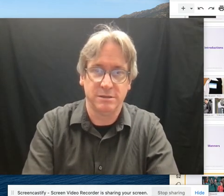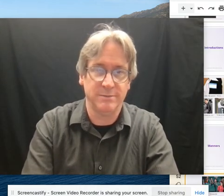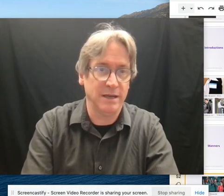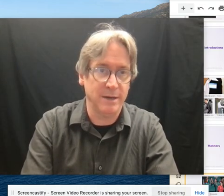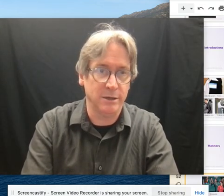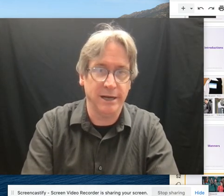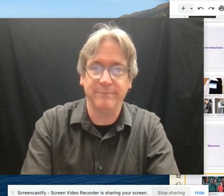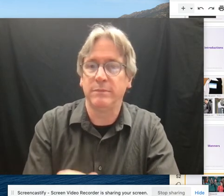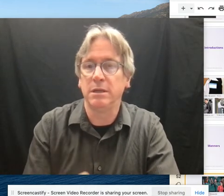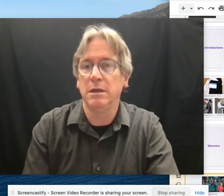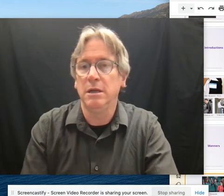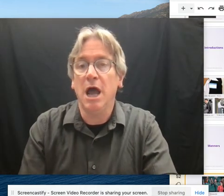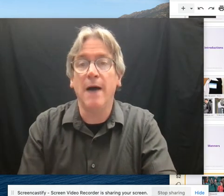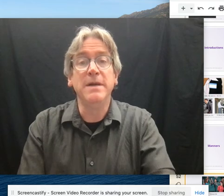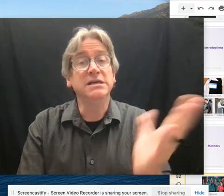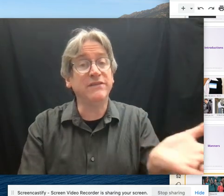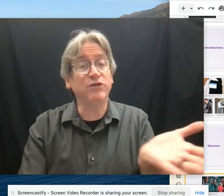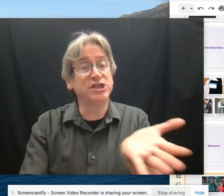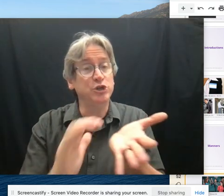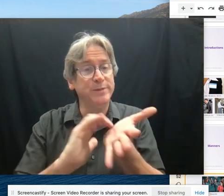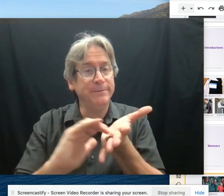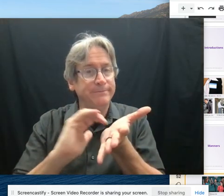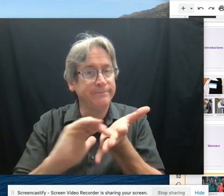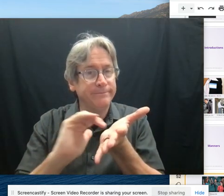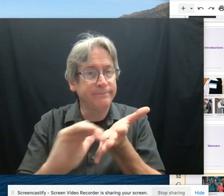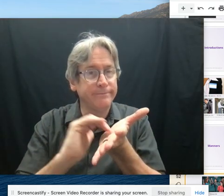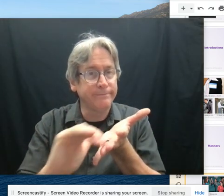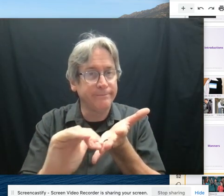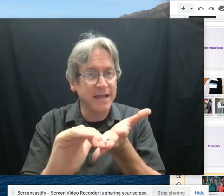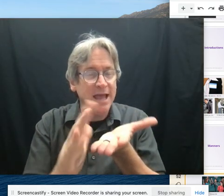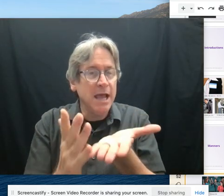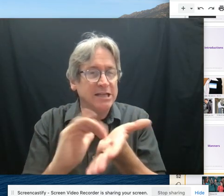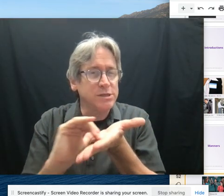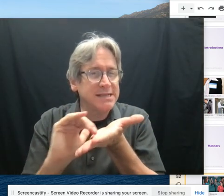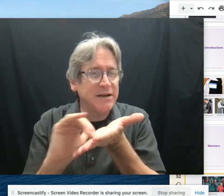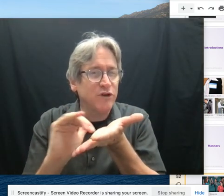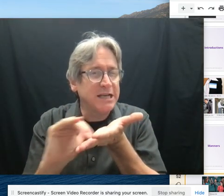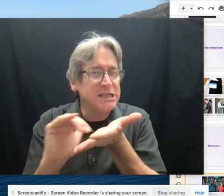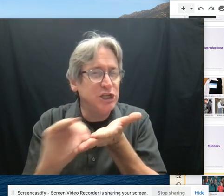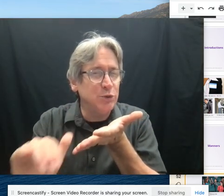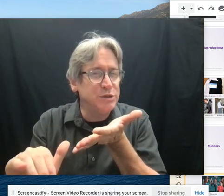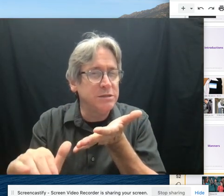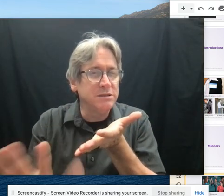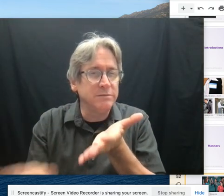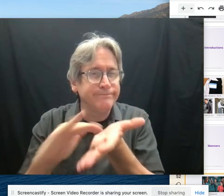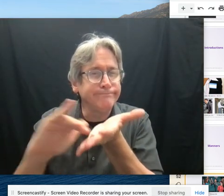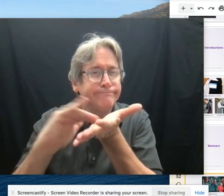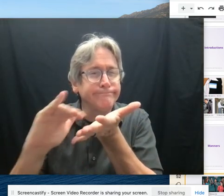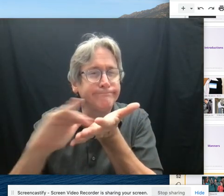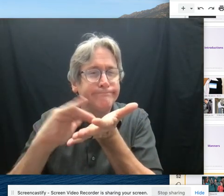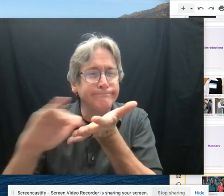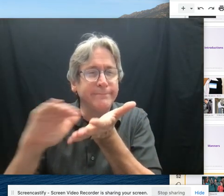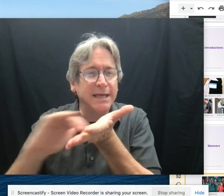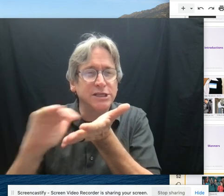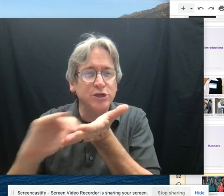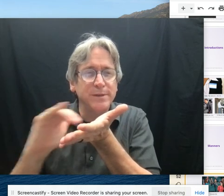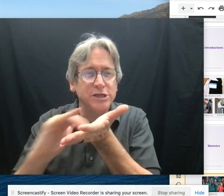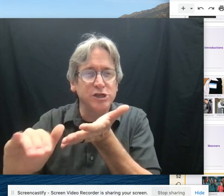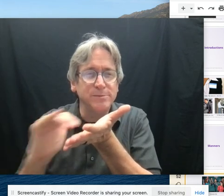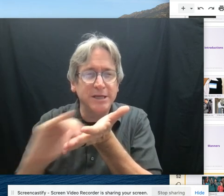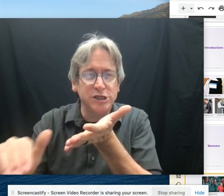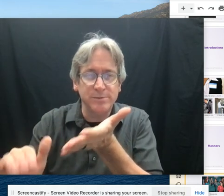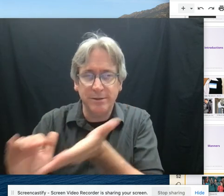manners. Something I'm not good at. Sign for excuse me. It's also the sign for excuse.